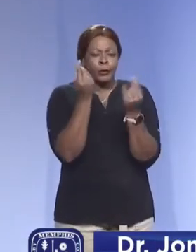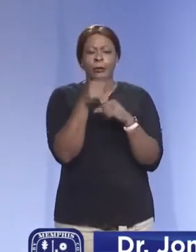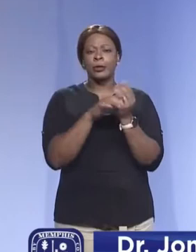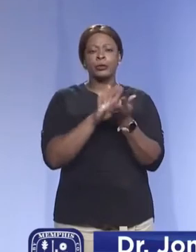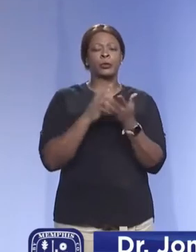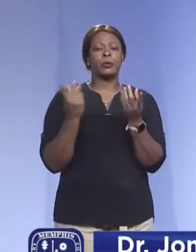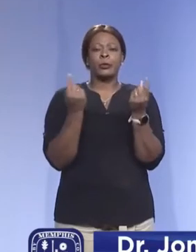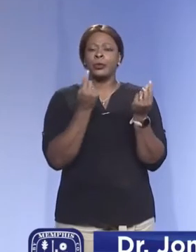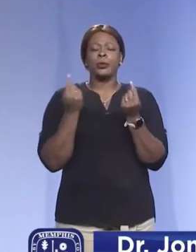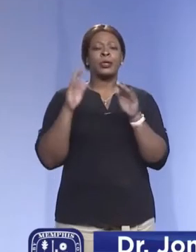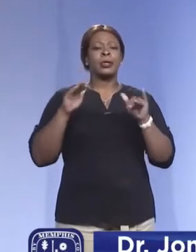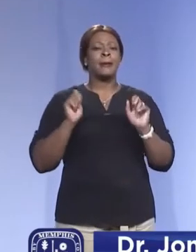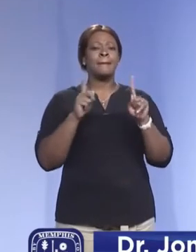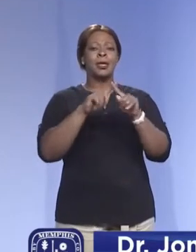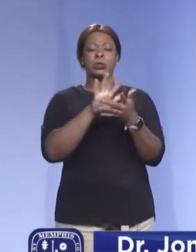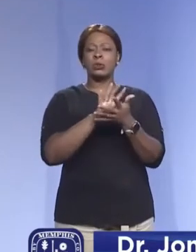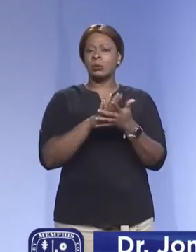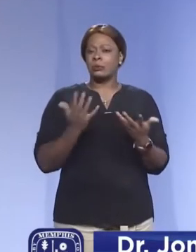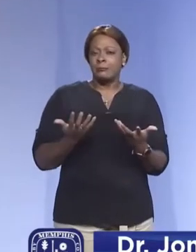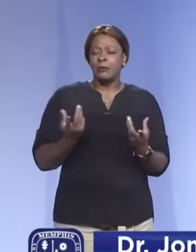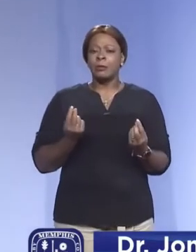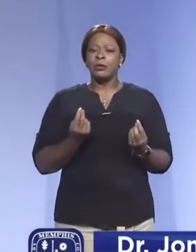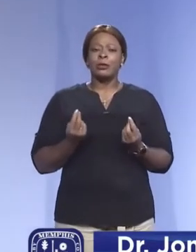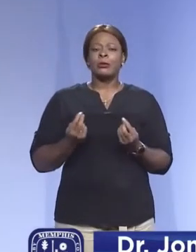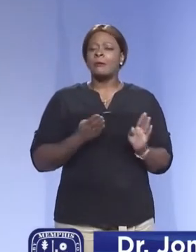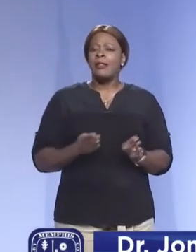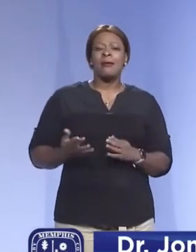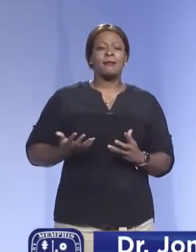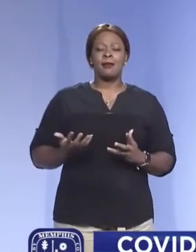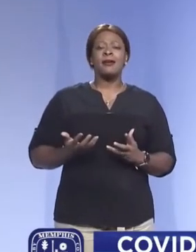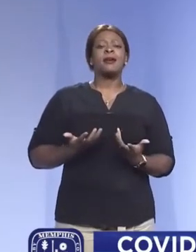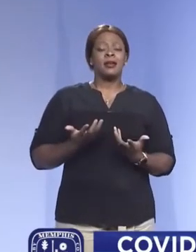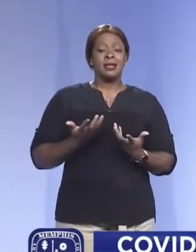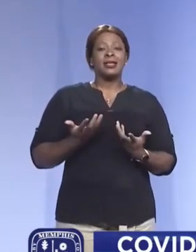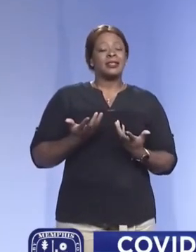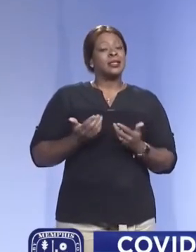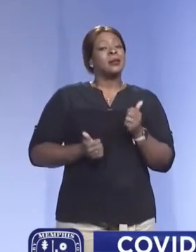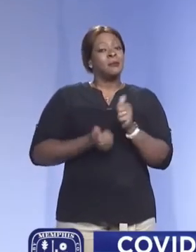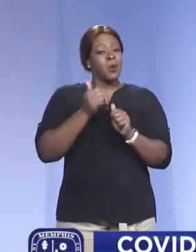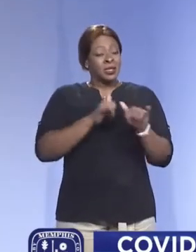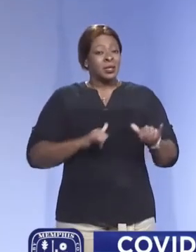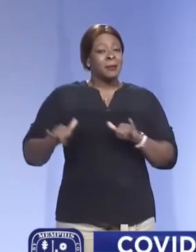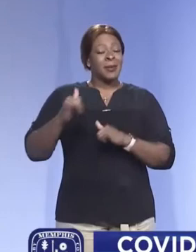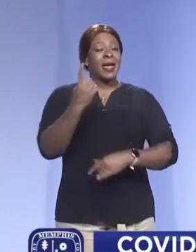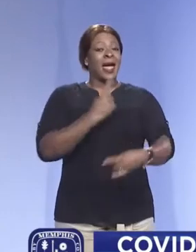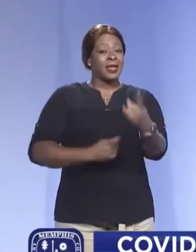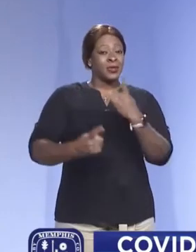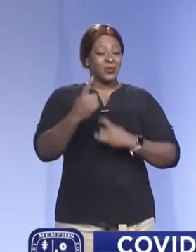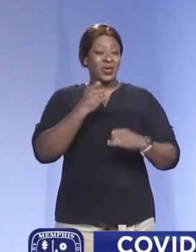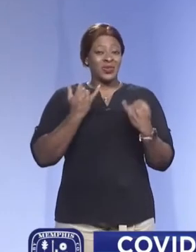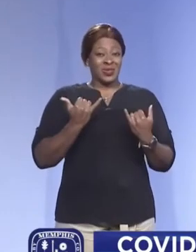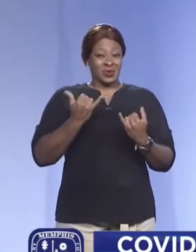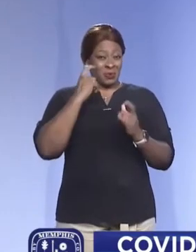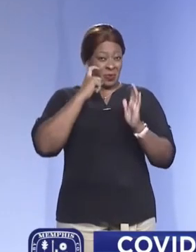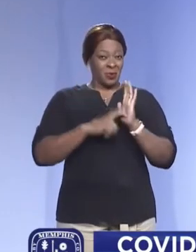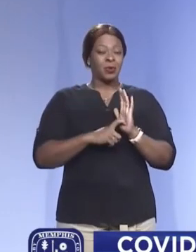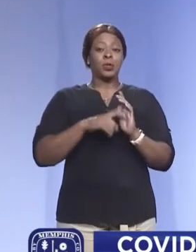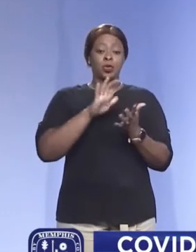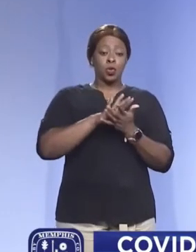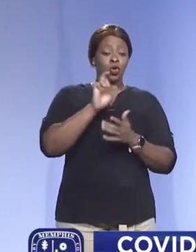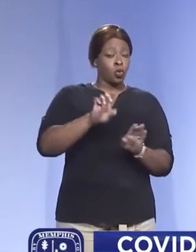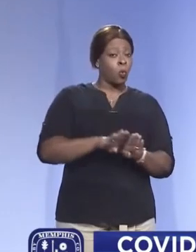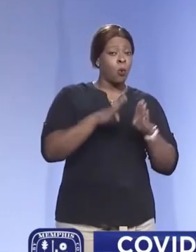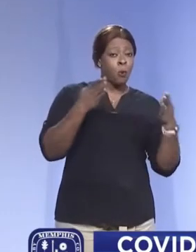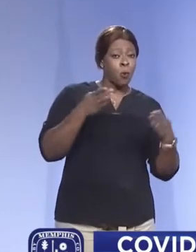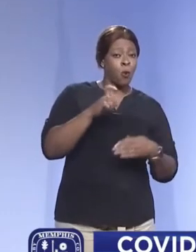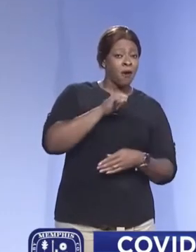and about kids going back to schools? And probably the most commonly asked question we're getting right now is, should schools be